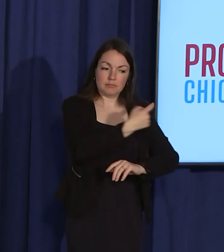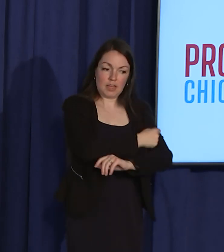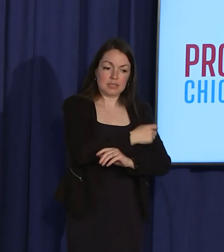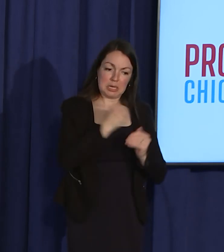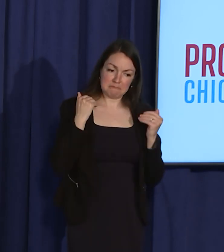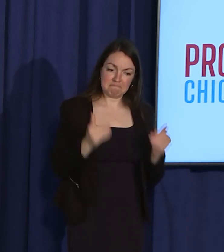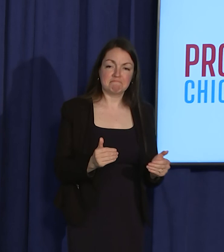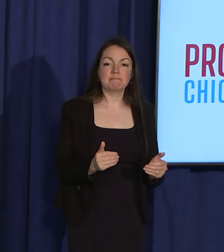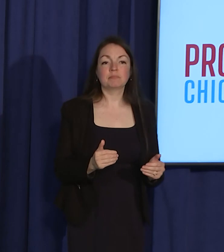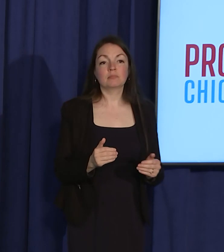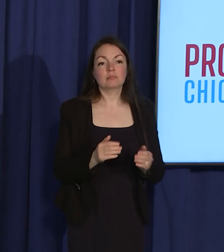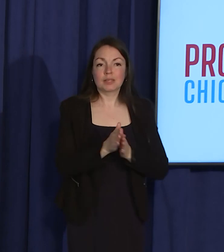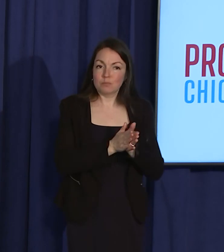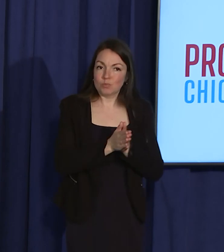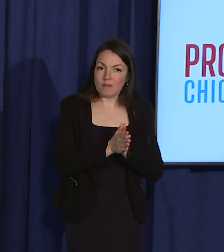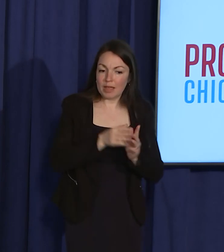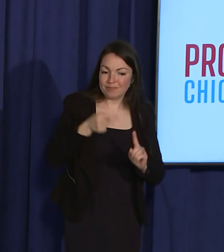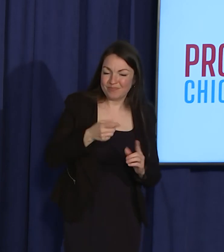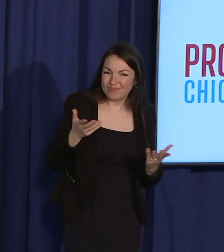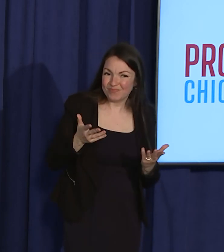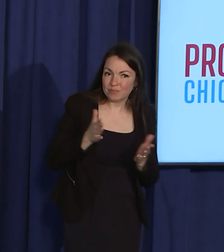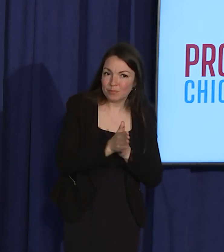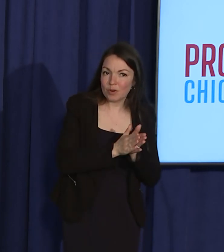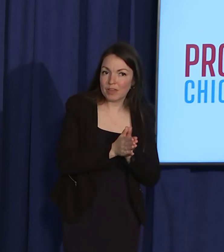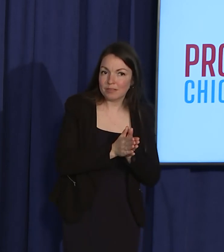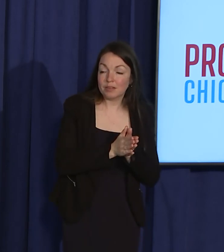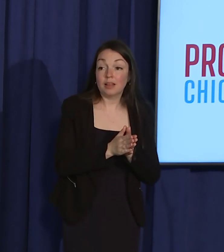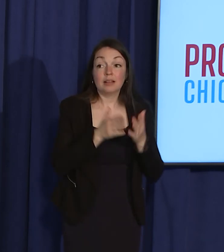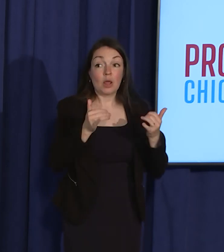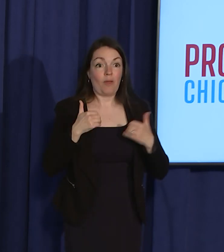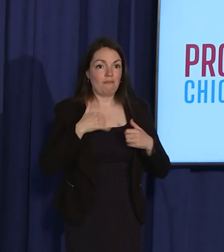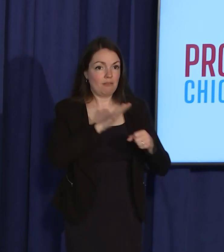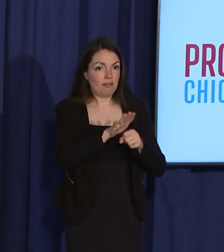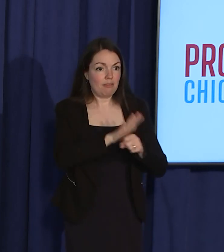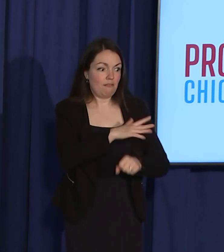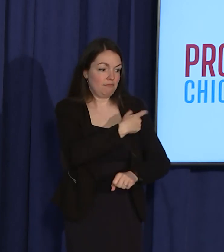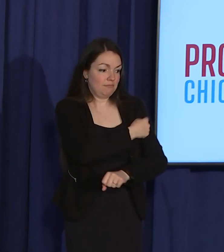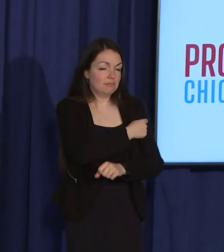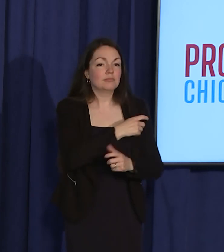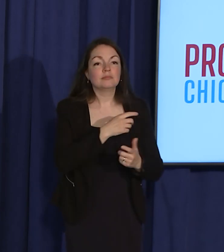these, now that we have enough vaccine, are the range of ways in which I hope